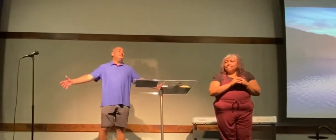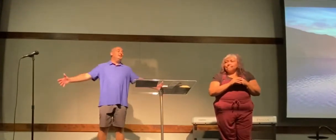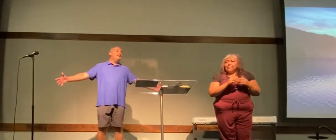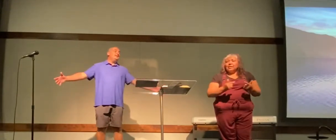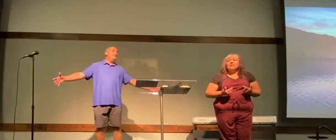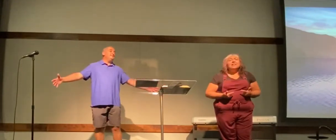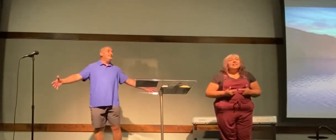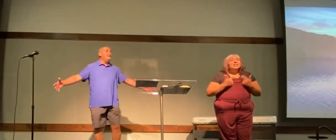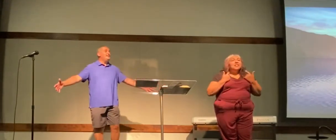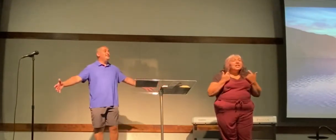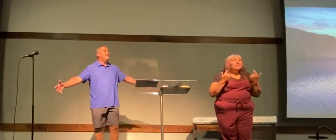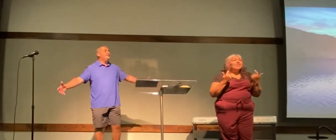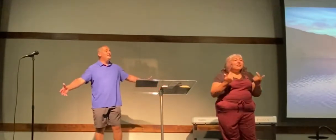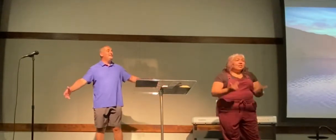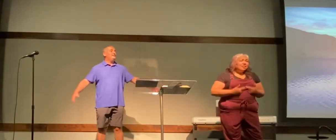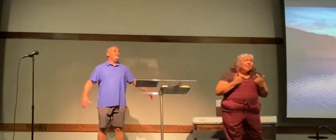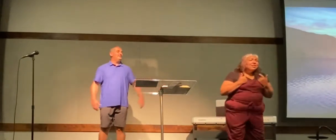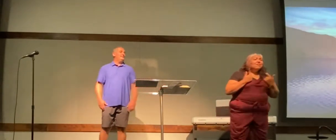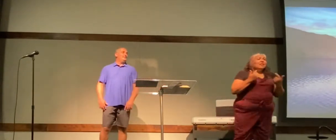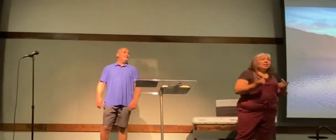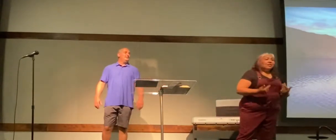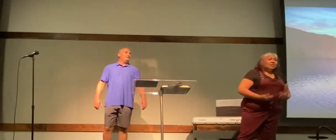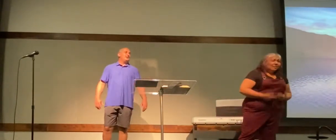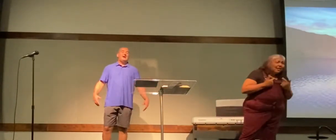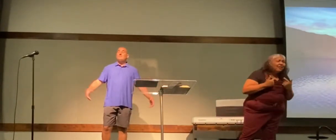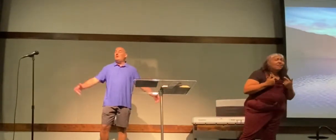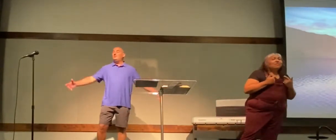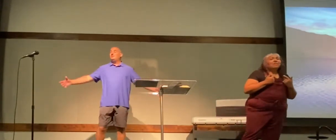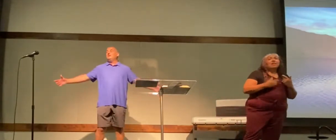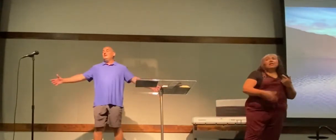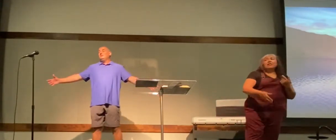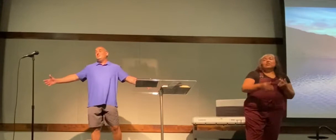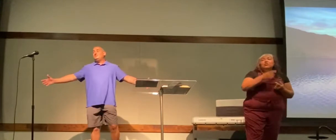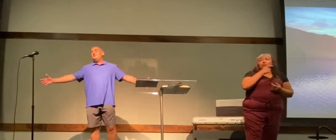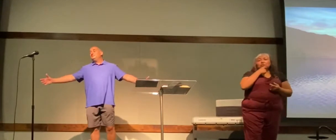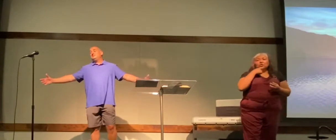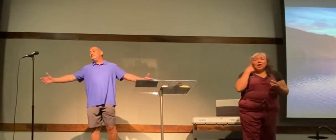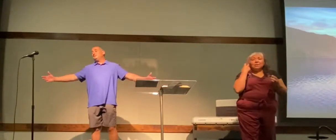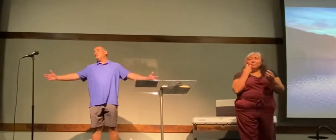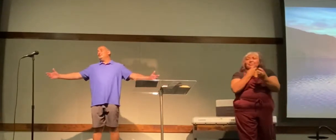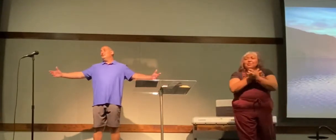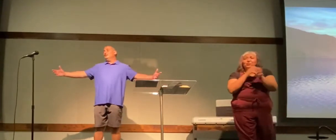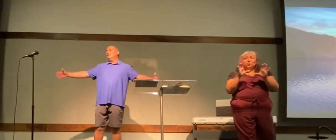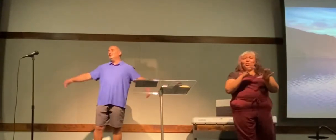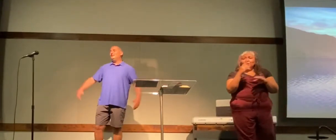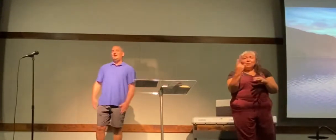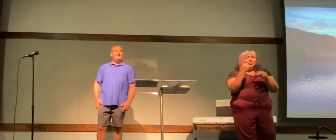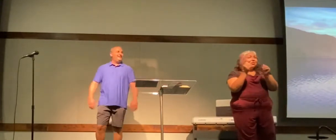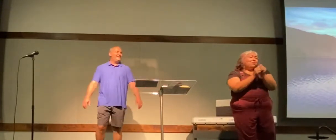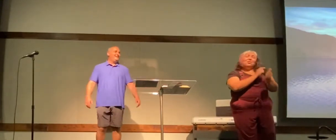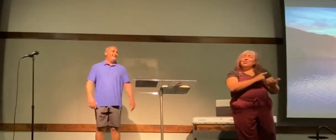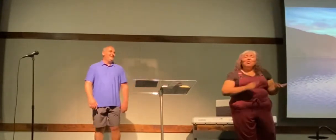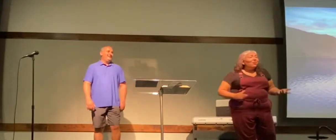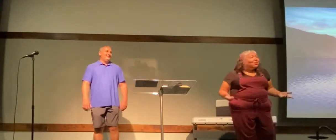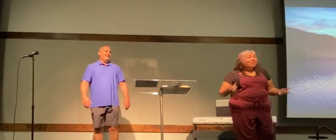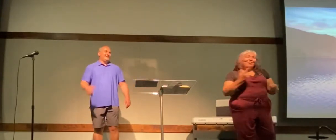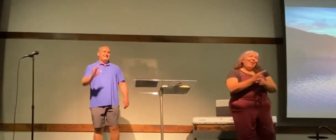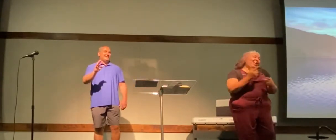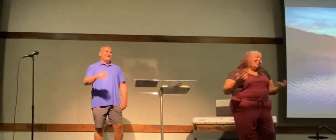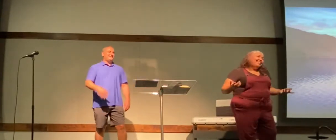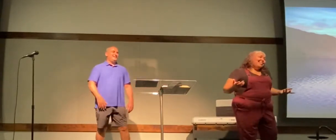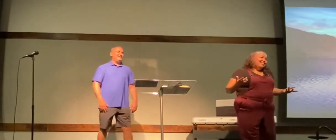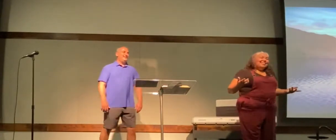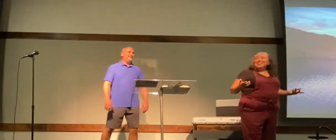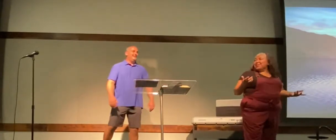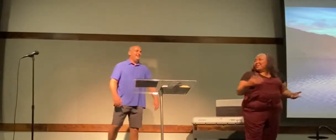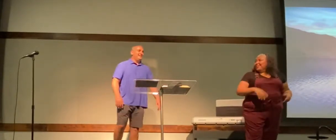Live, live, live, live. Dry bones, do something with the Lord, right? I just